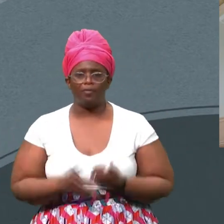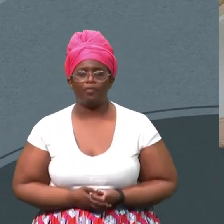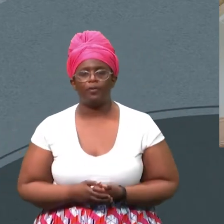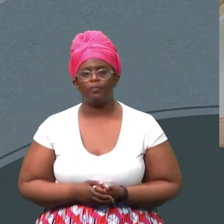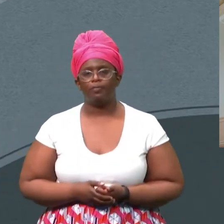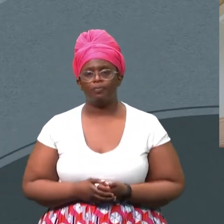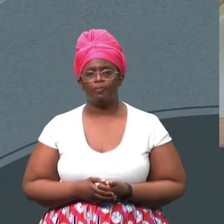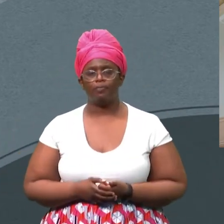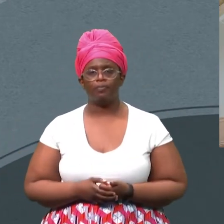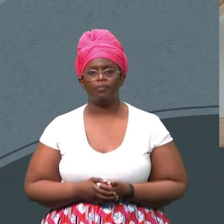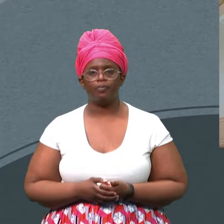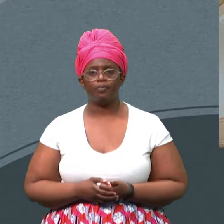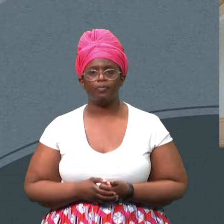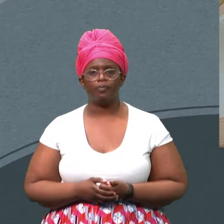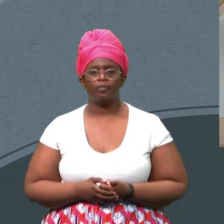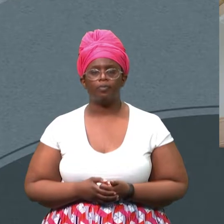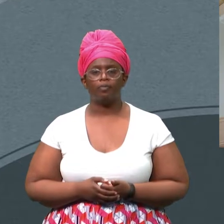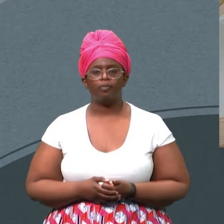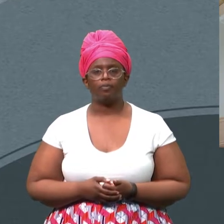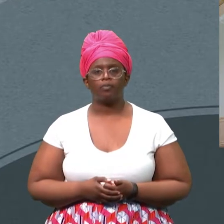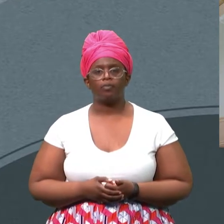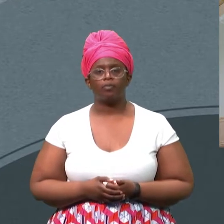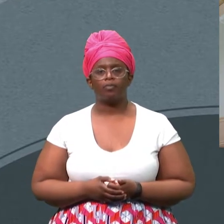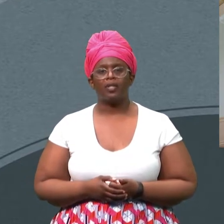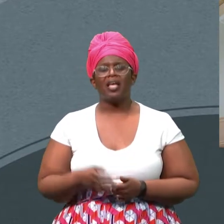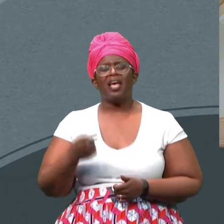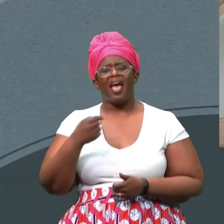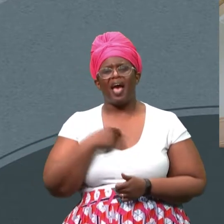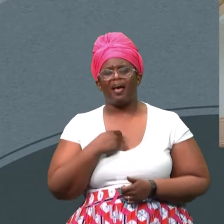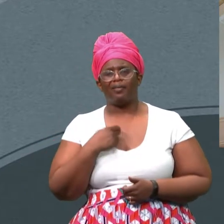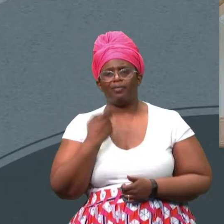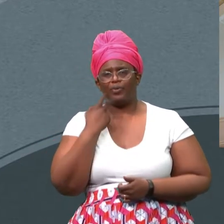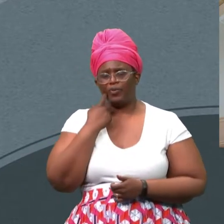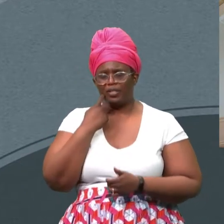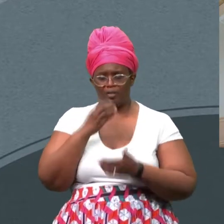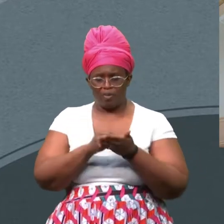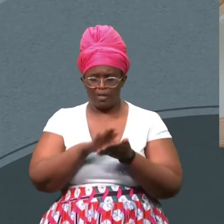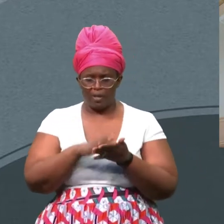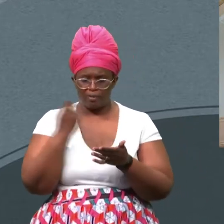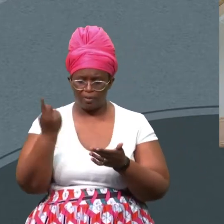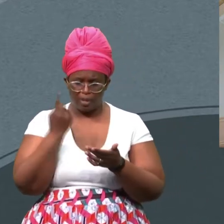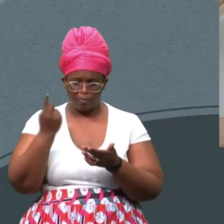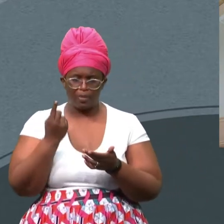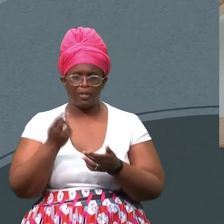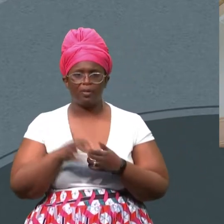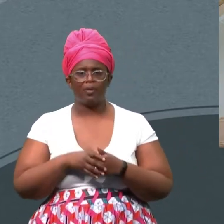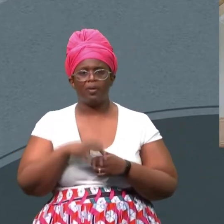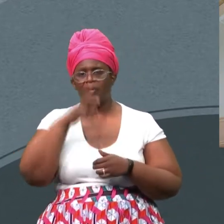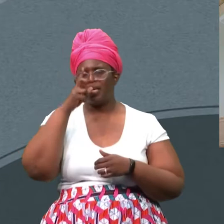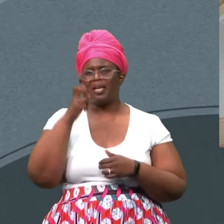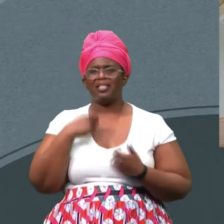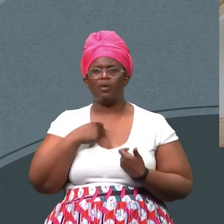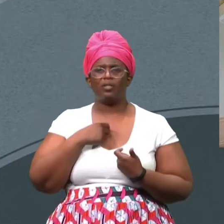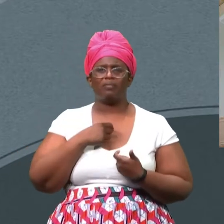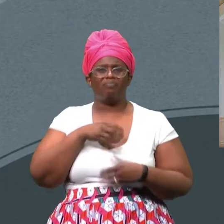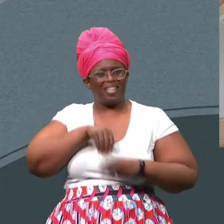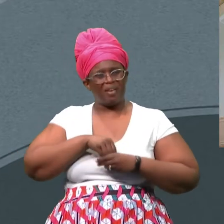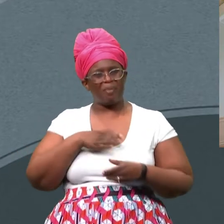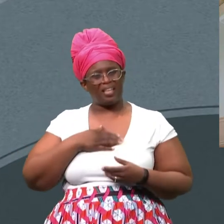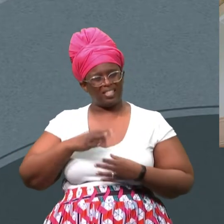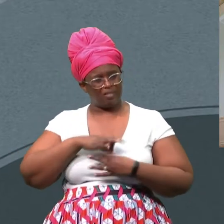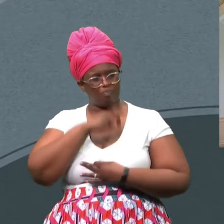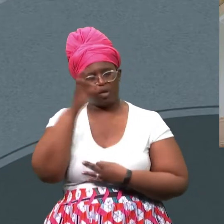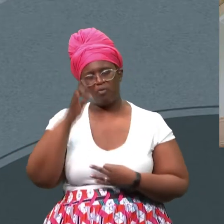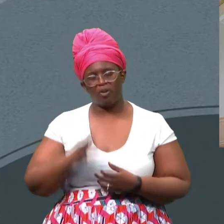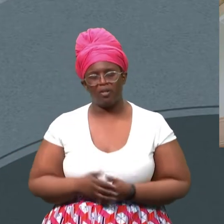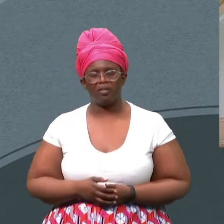two. We all need, I was jotting this down because it was just kind of circulating, percolating in my spirit.